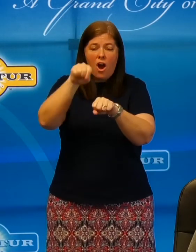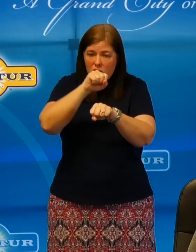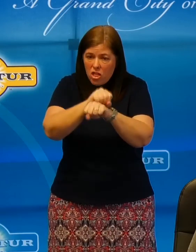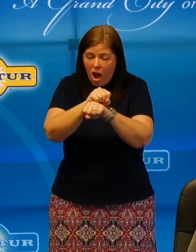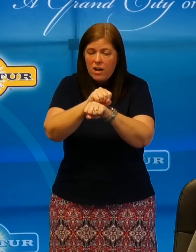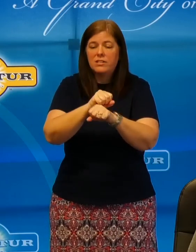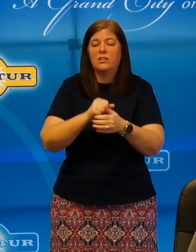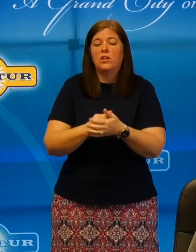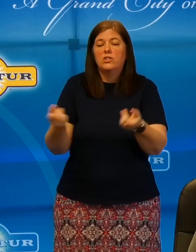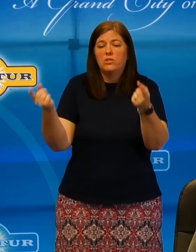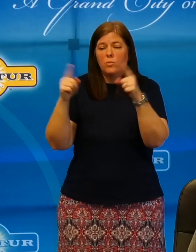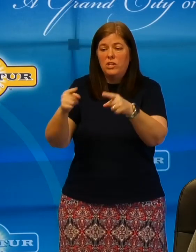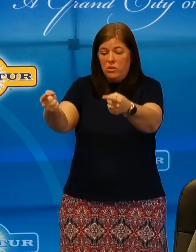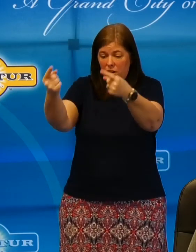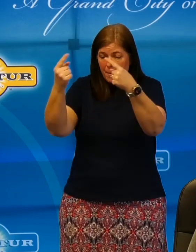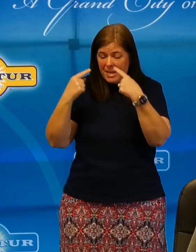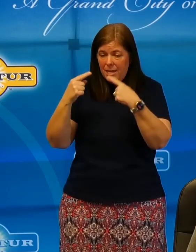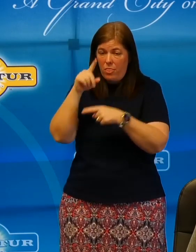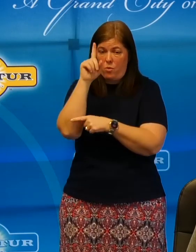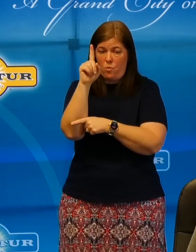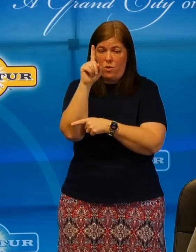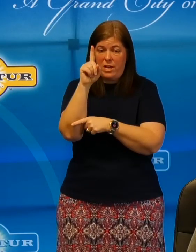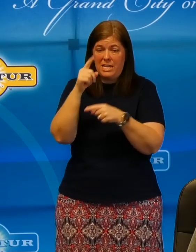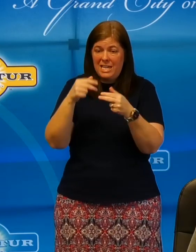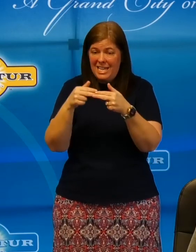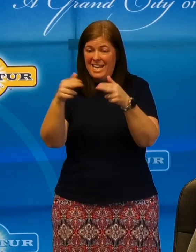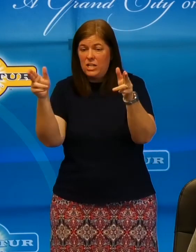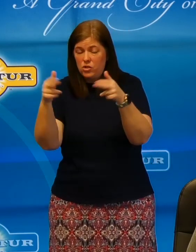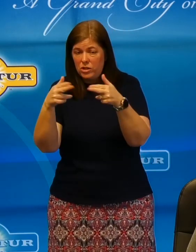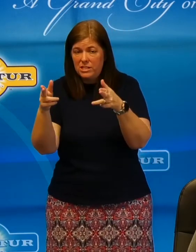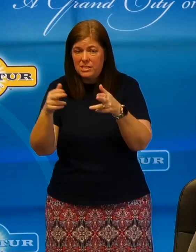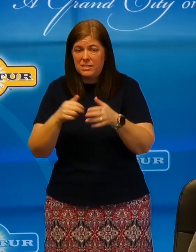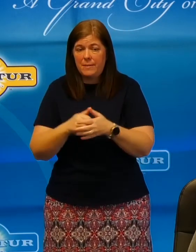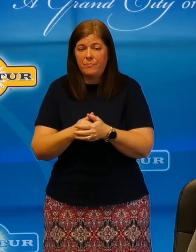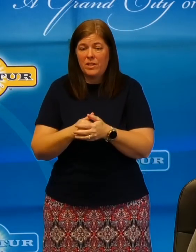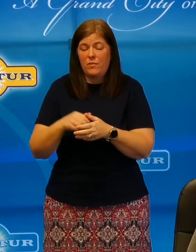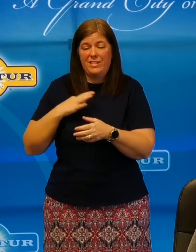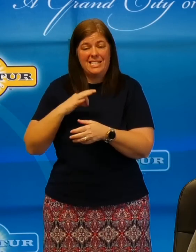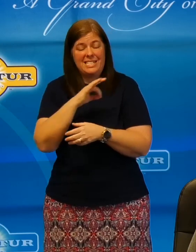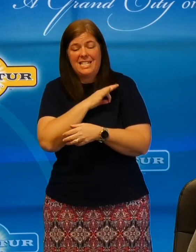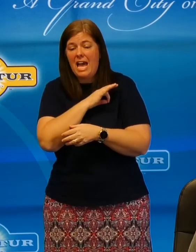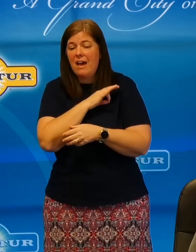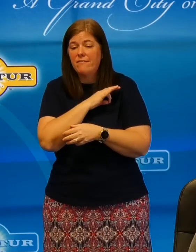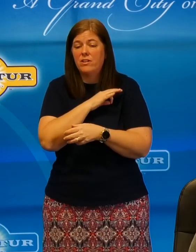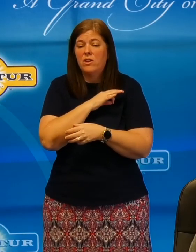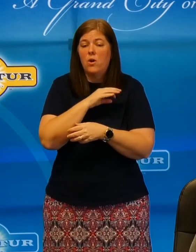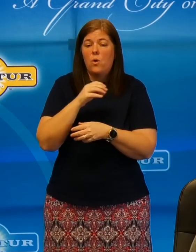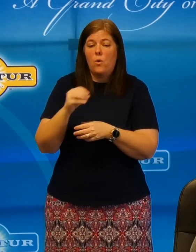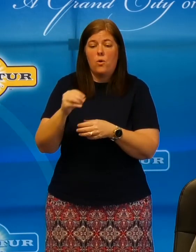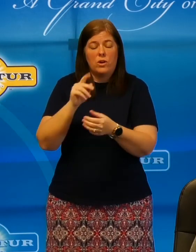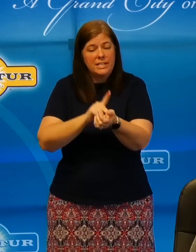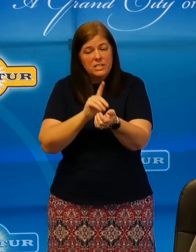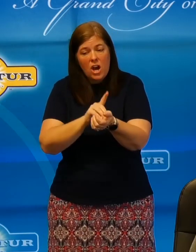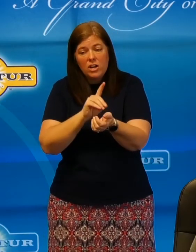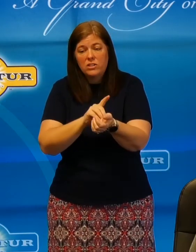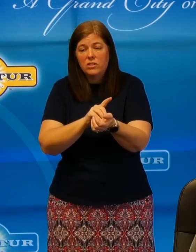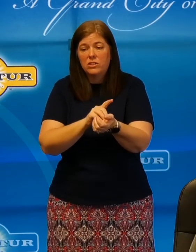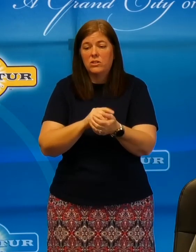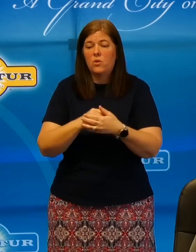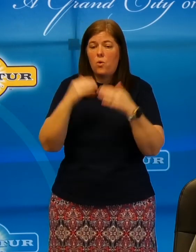When you come in the one entrance, whether that's a staff member, a physician, or a